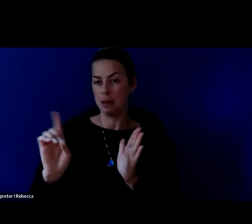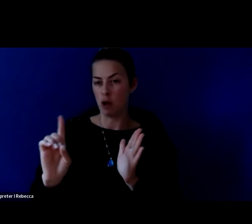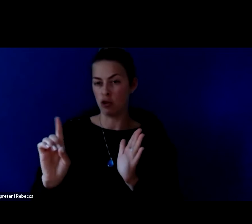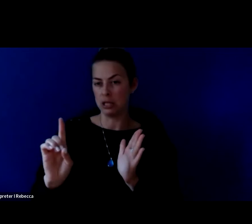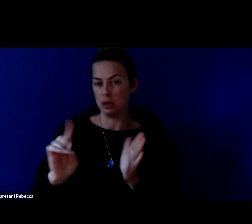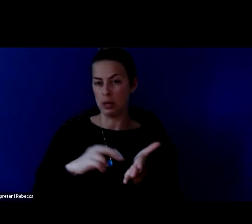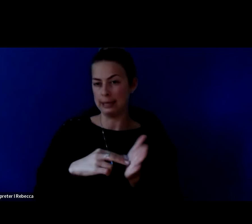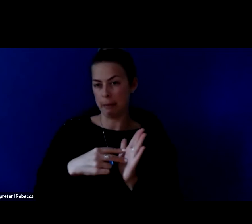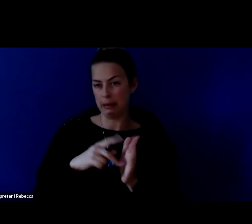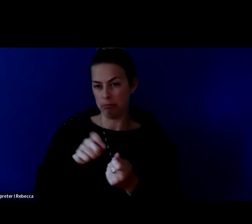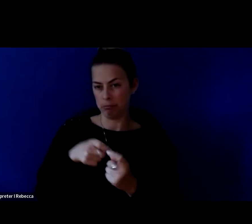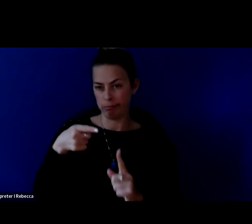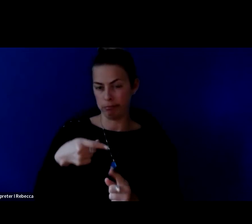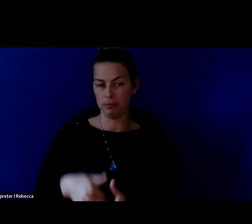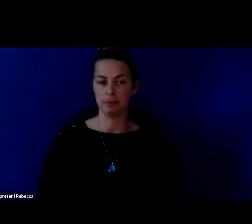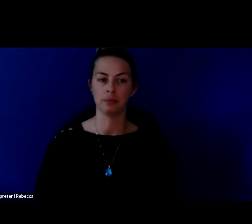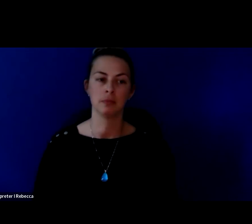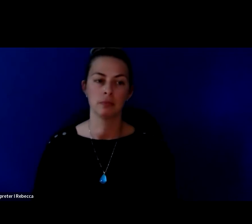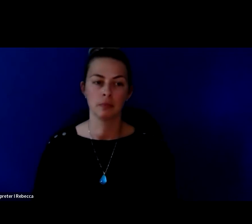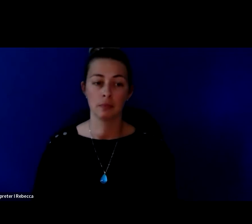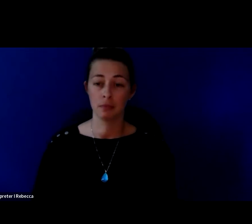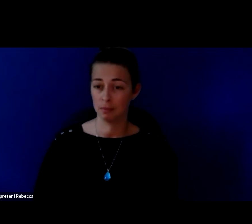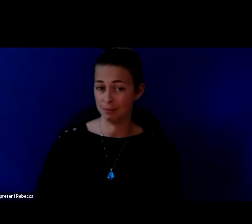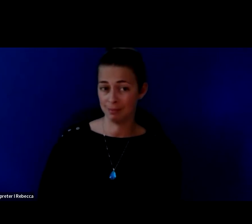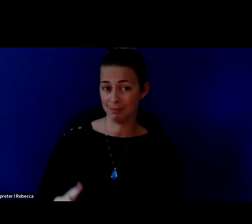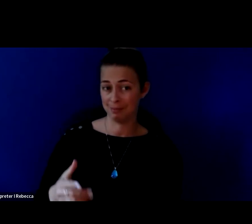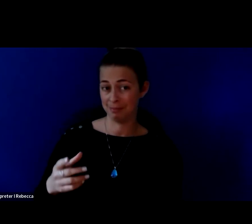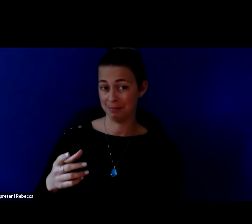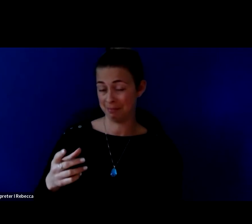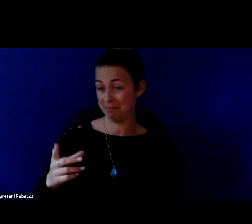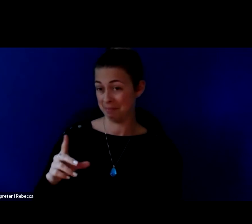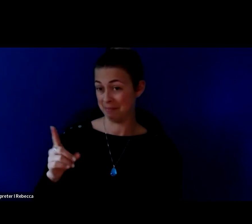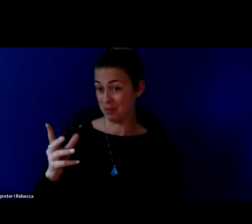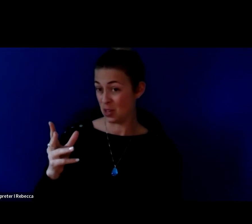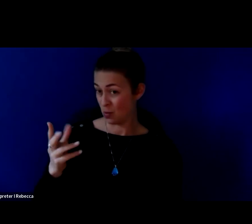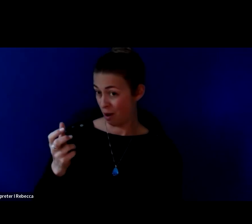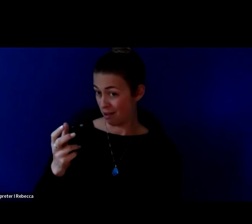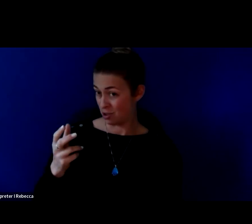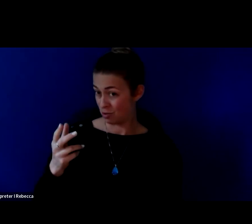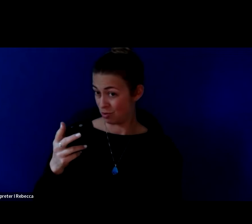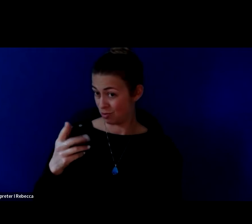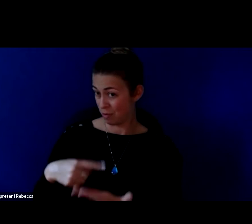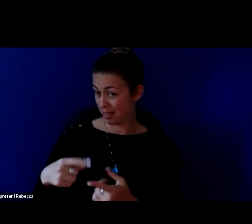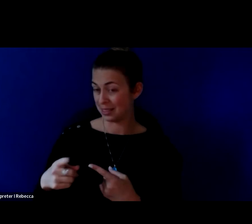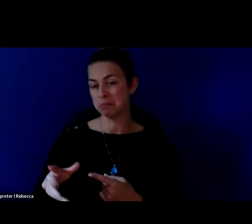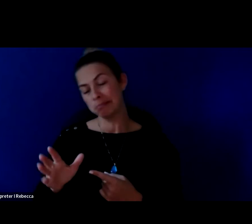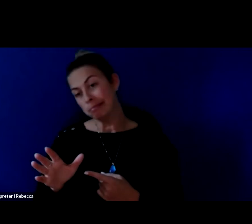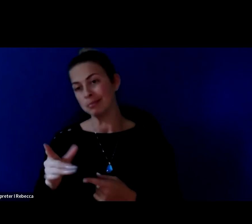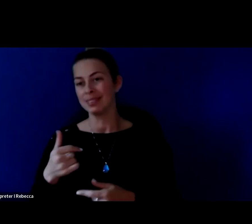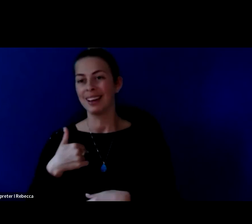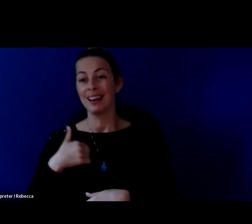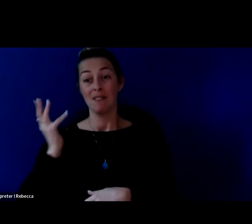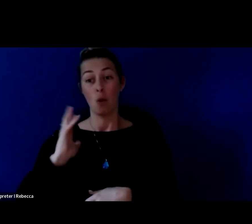Go ahead, Todd. Professor Deemer, you may want to weigh in on this as well. I'll speak for a moment to say, having been a former